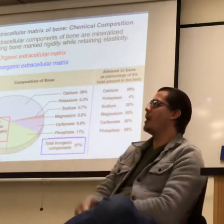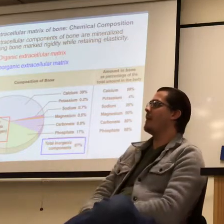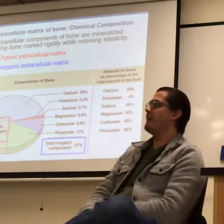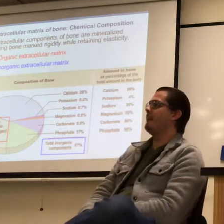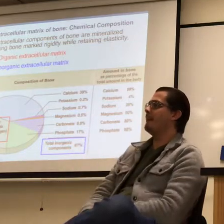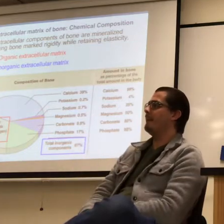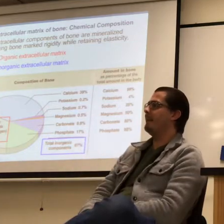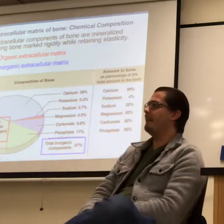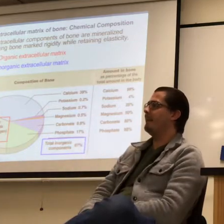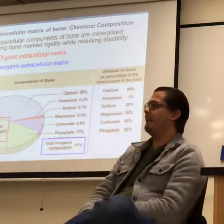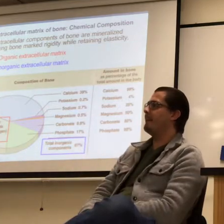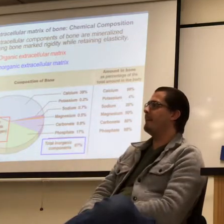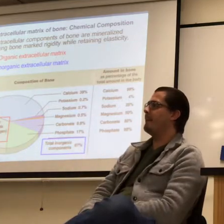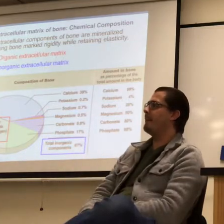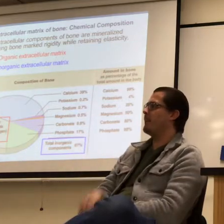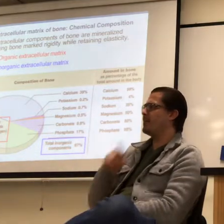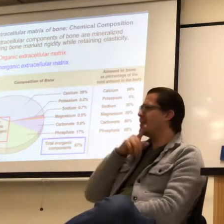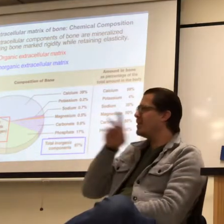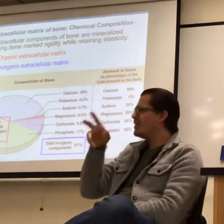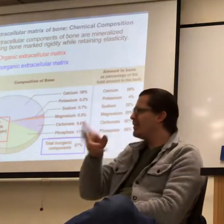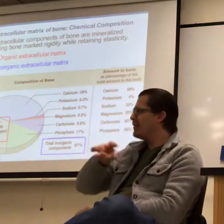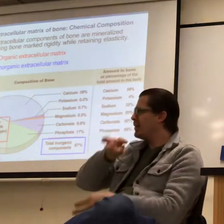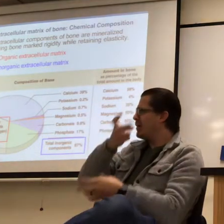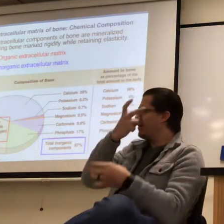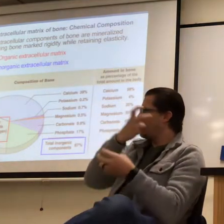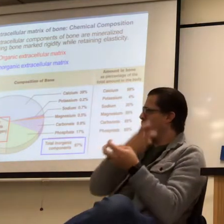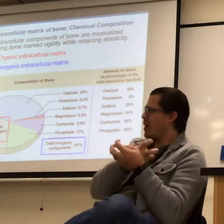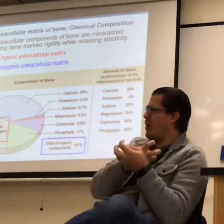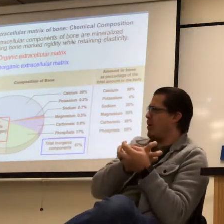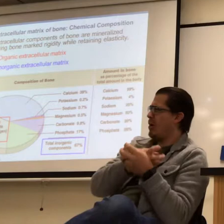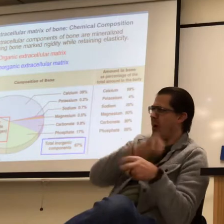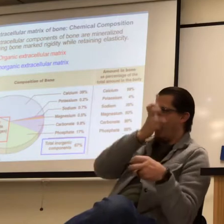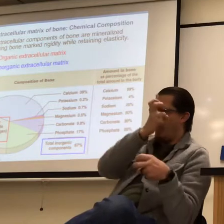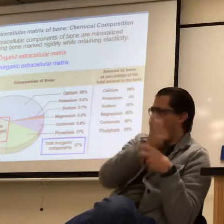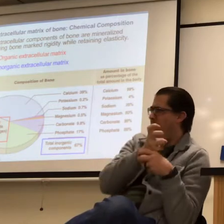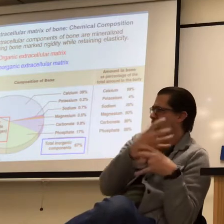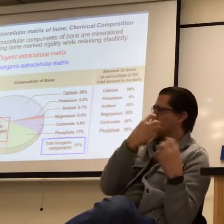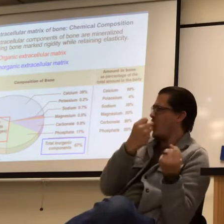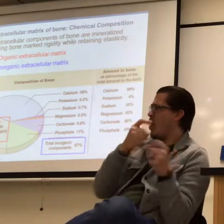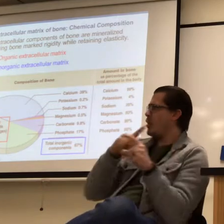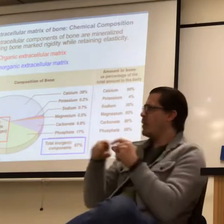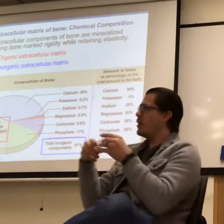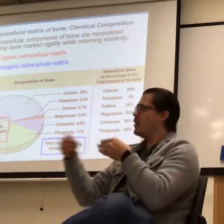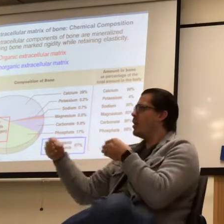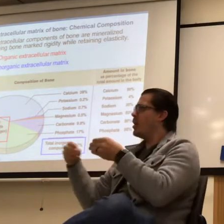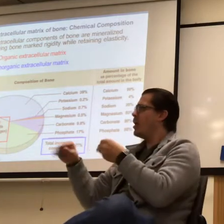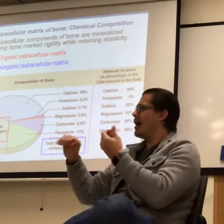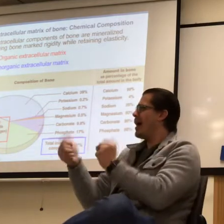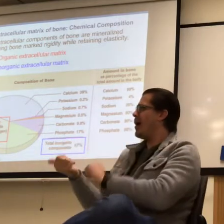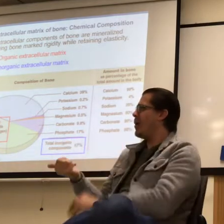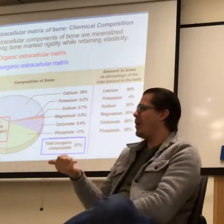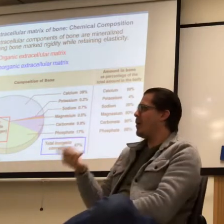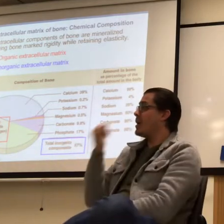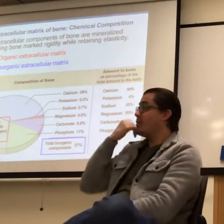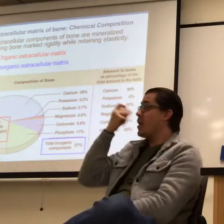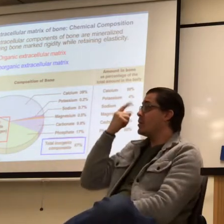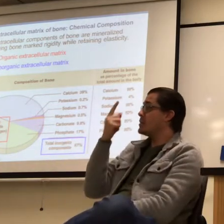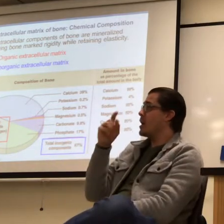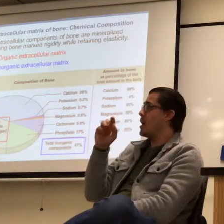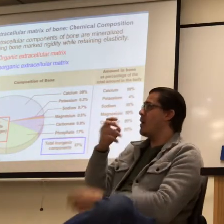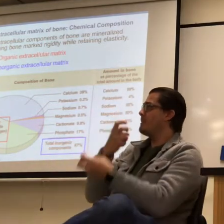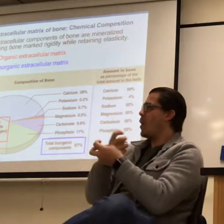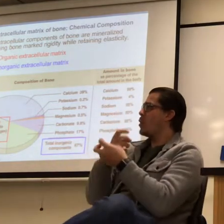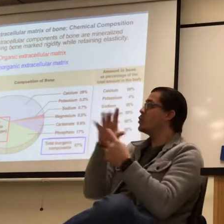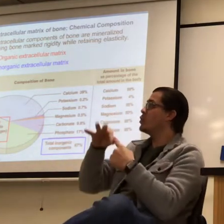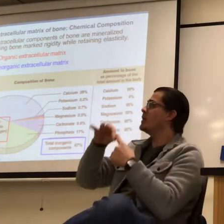You gotta have both ends of the spectrum. How could bone be elastic and rigid? Well, if you understand the matrix of bone. Bone is